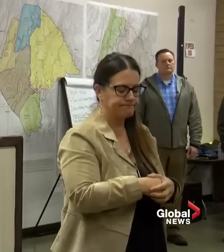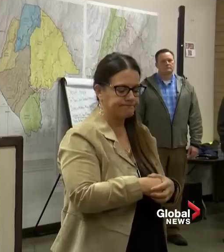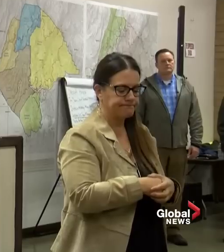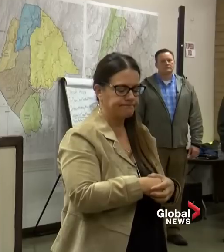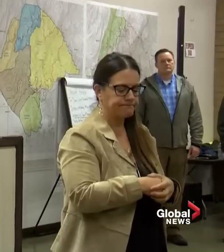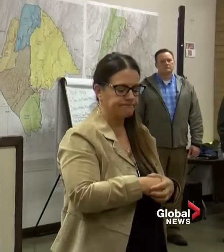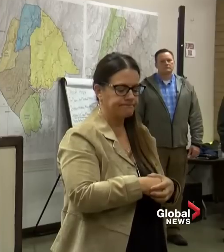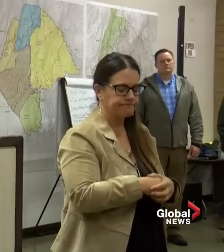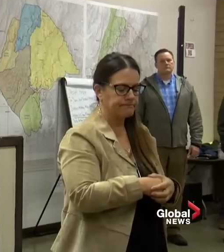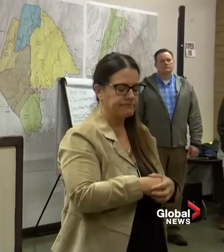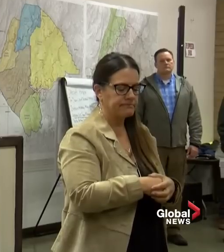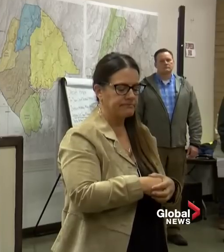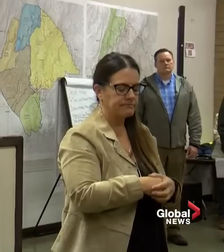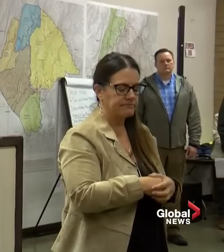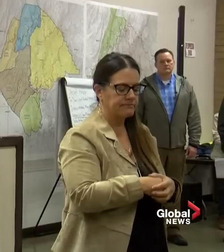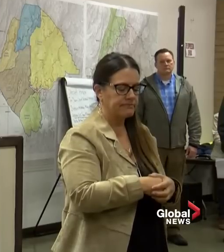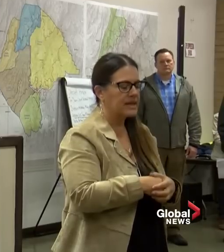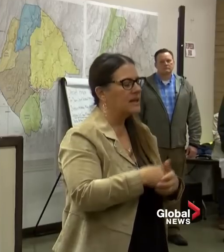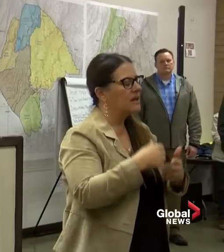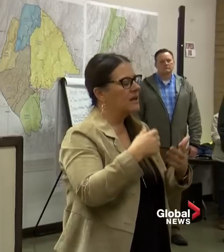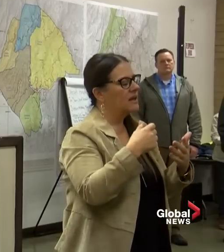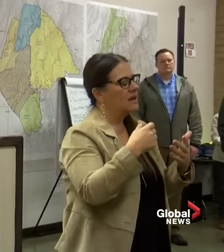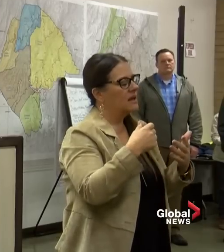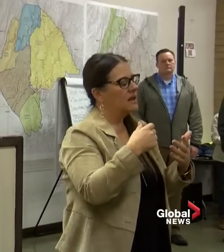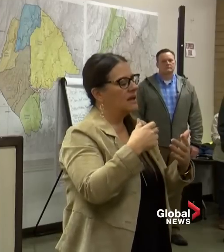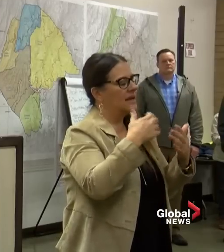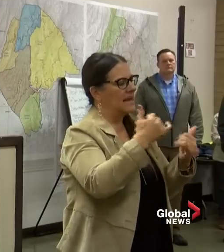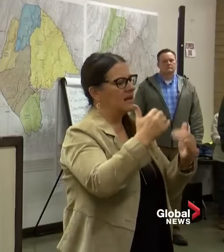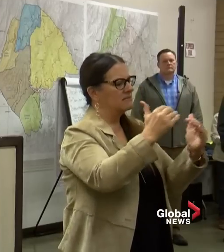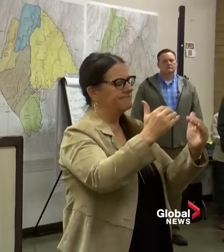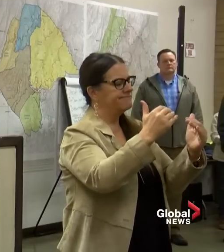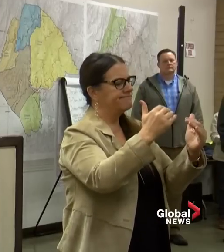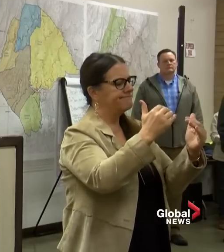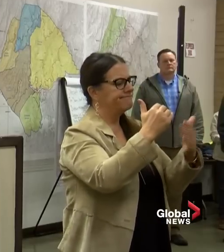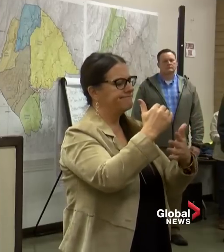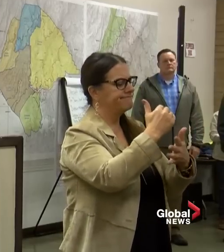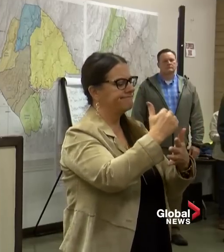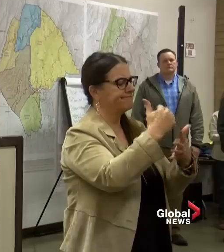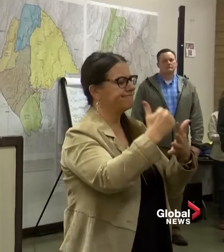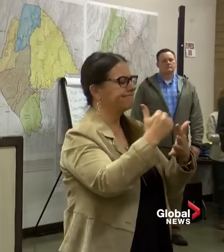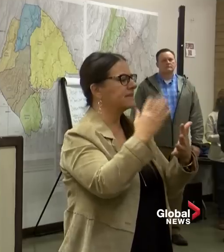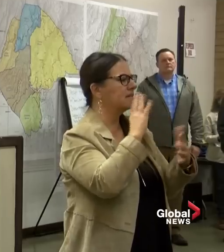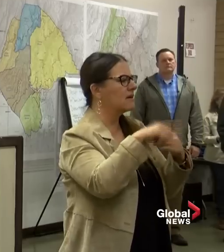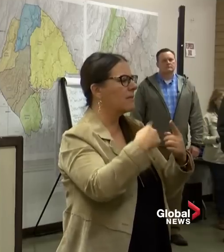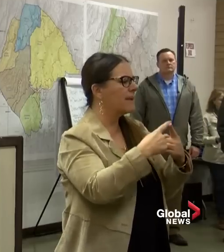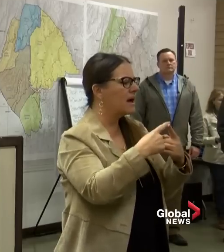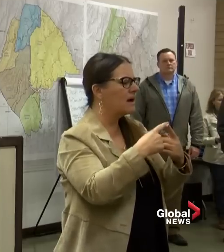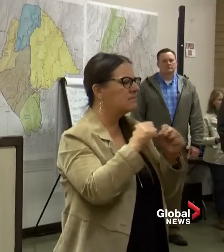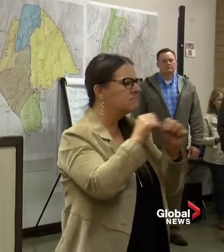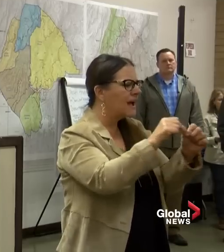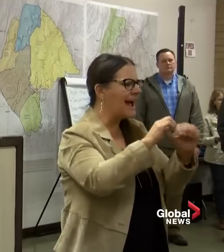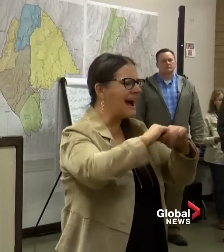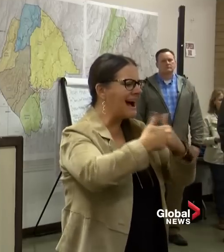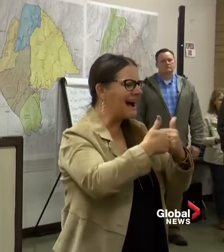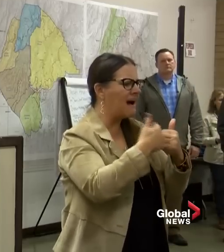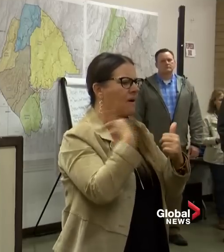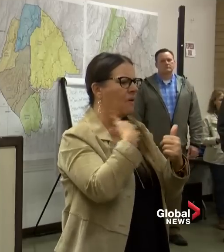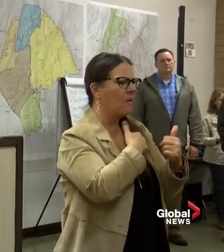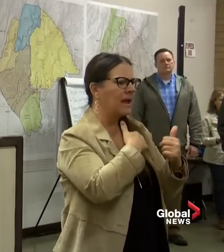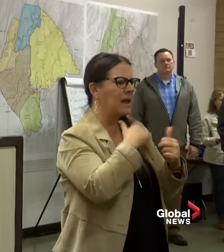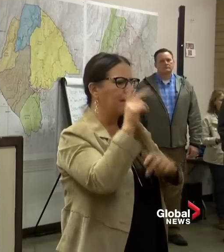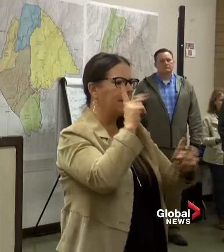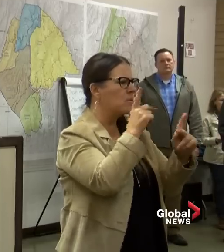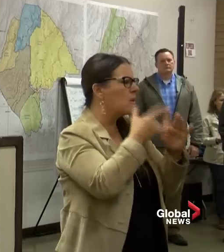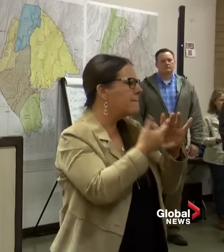Moving on to our ongoing effort to locate people who are yet to be accounted for or still